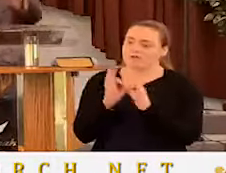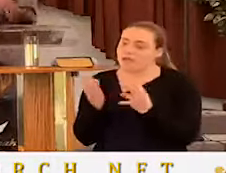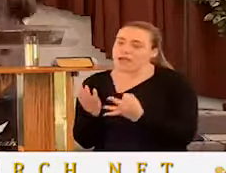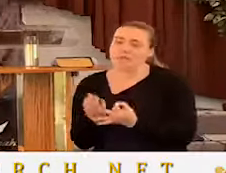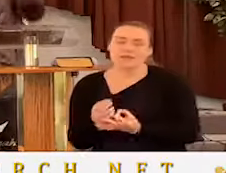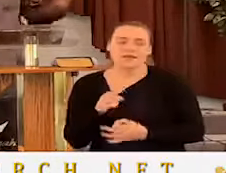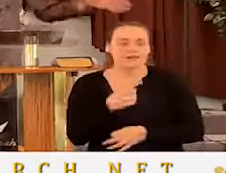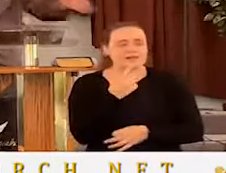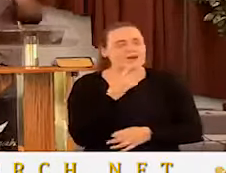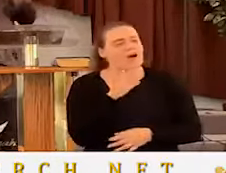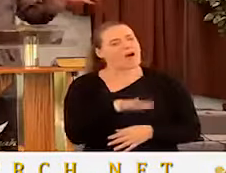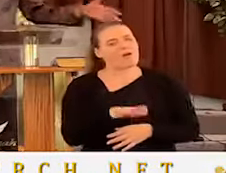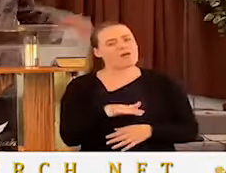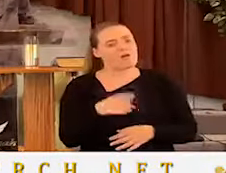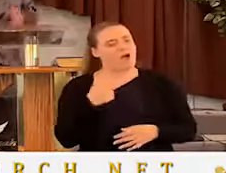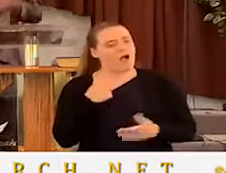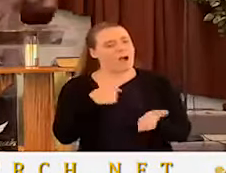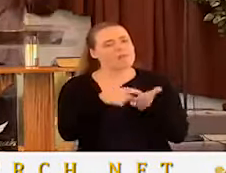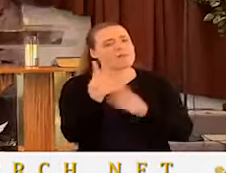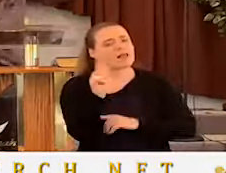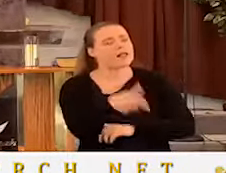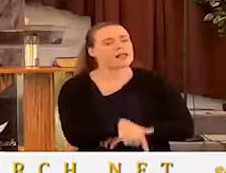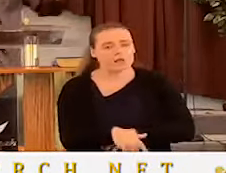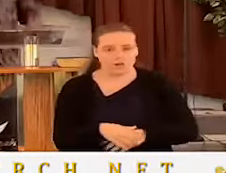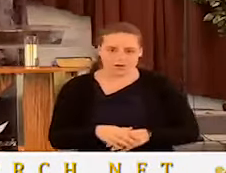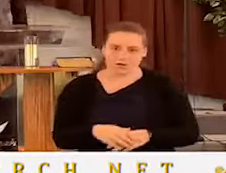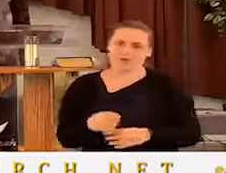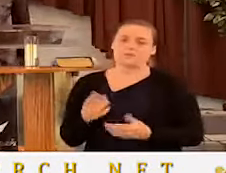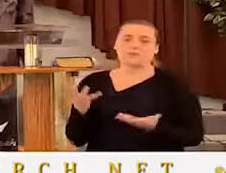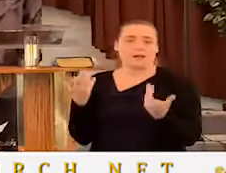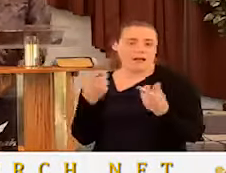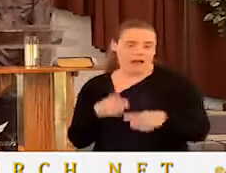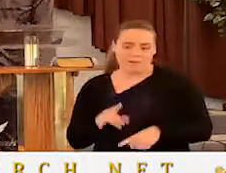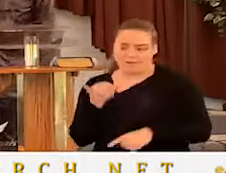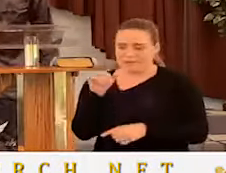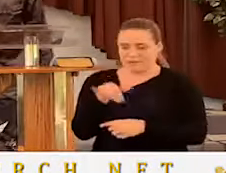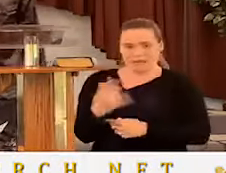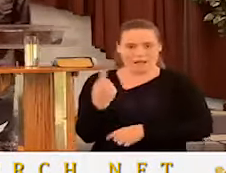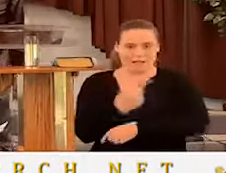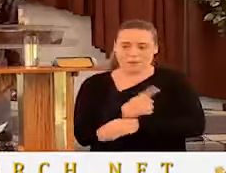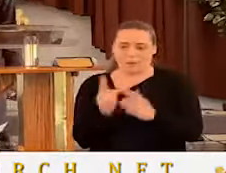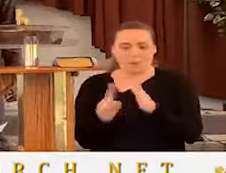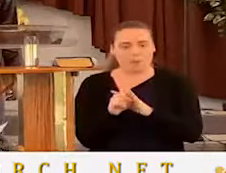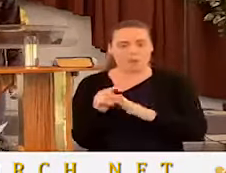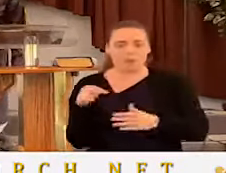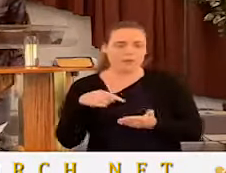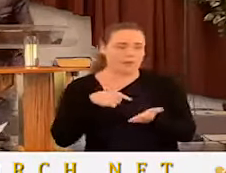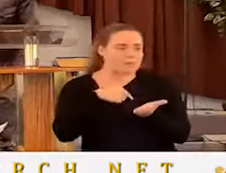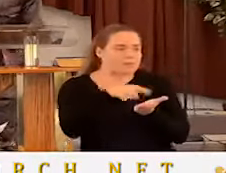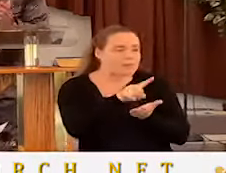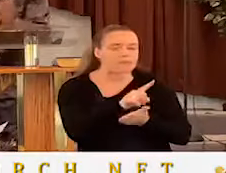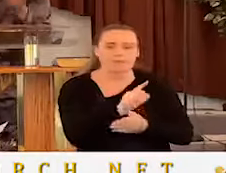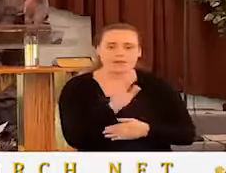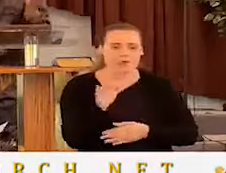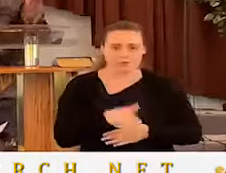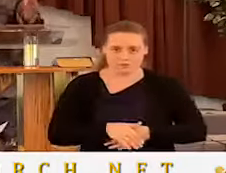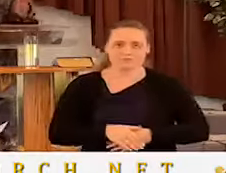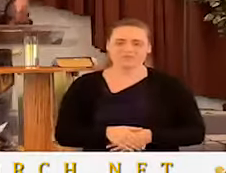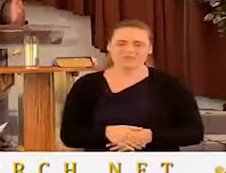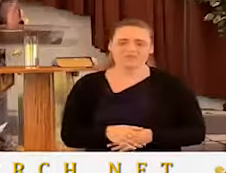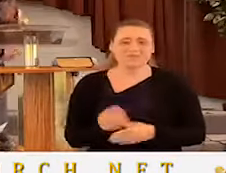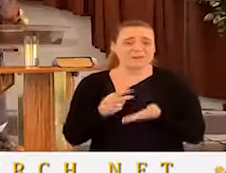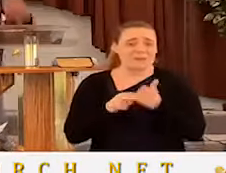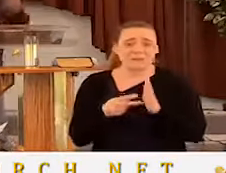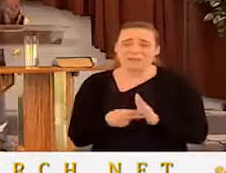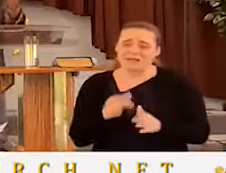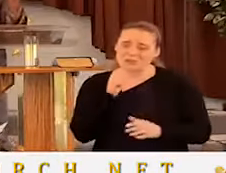but you didn't understand it was the first time they were going to get it, but the first never showed up. I wish I had somebody to talk to. In other words, don't